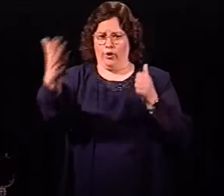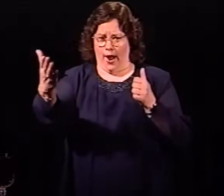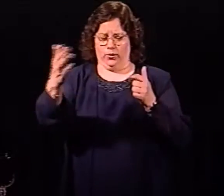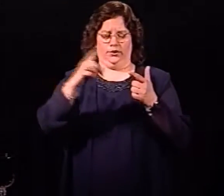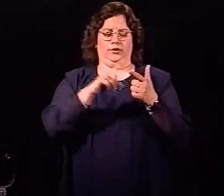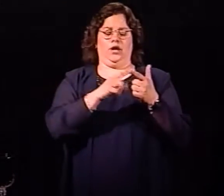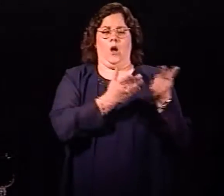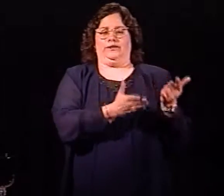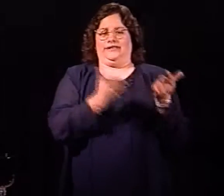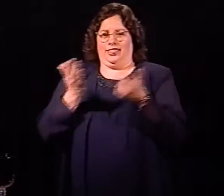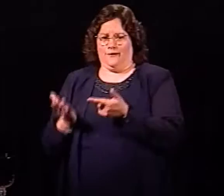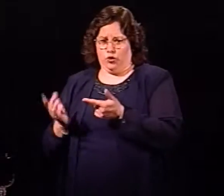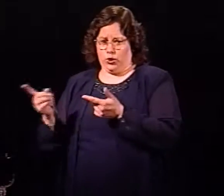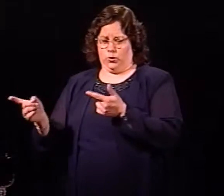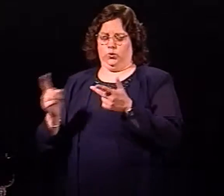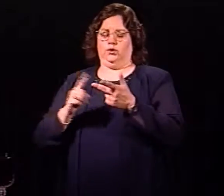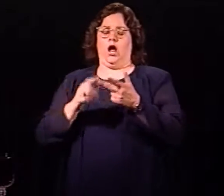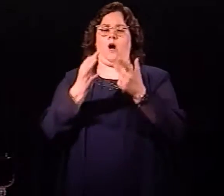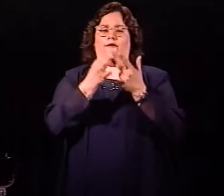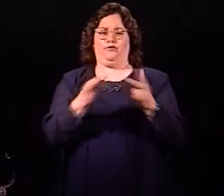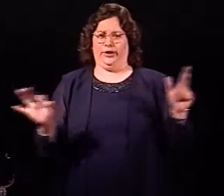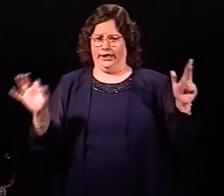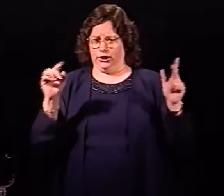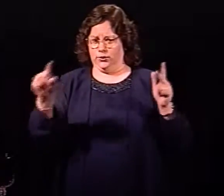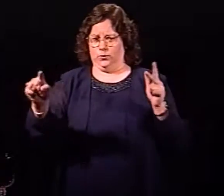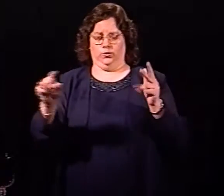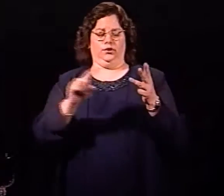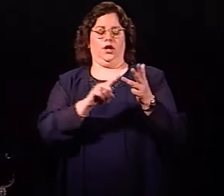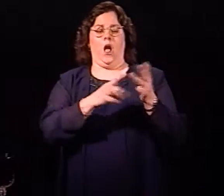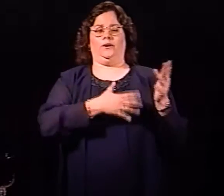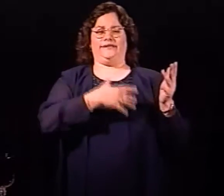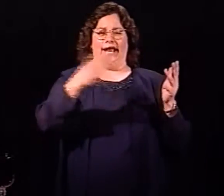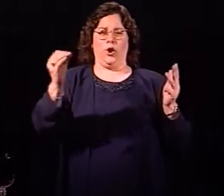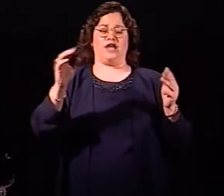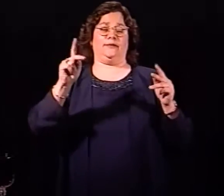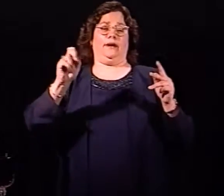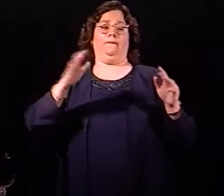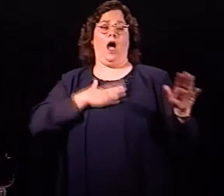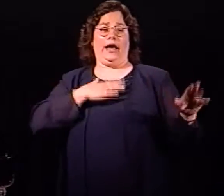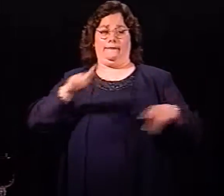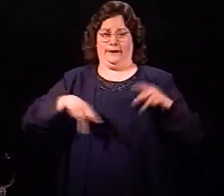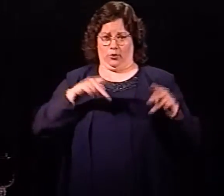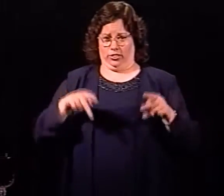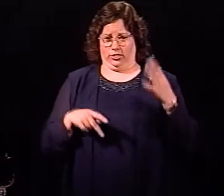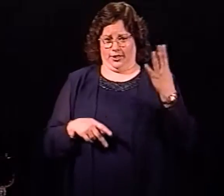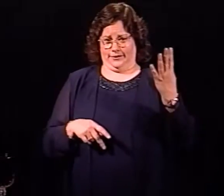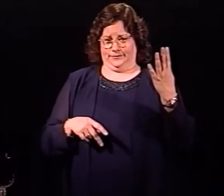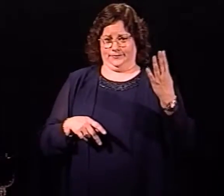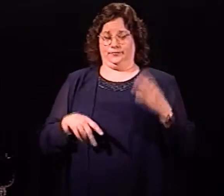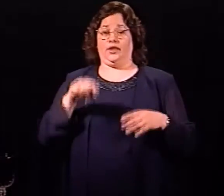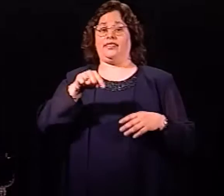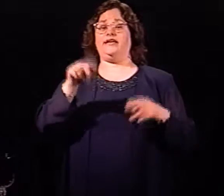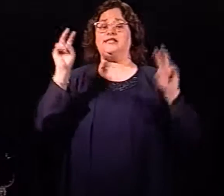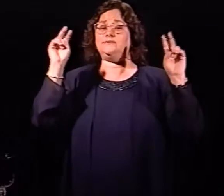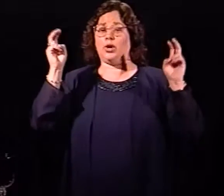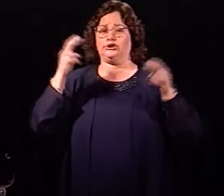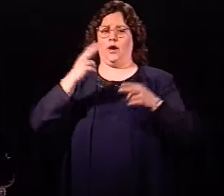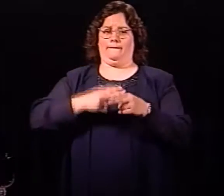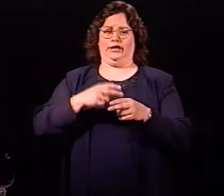There are 4 reasons. I will bring you out, I will deliver you, I will redeem or free you, and I will take you